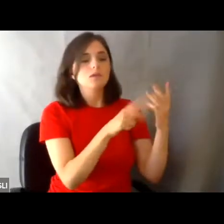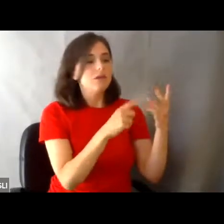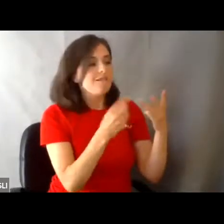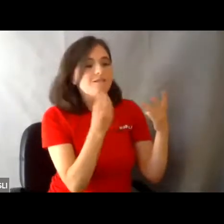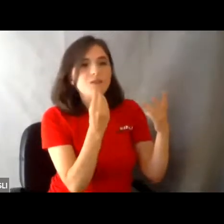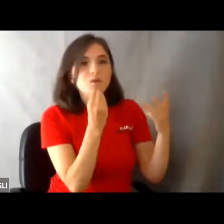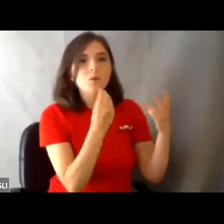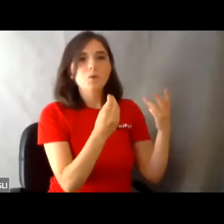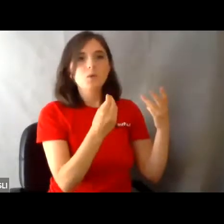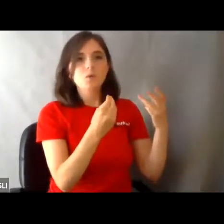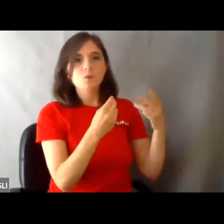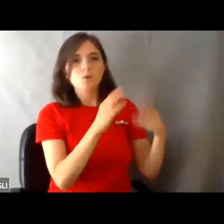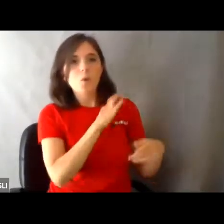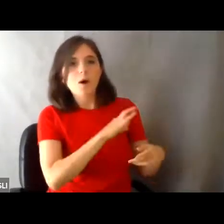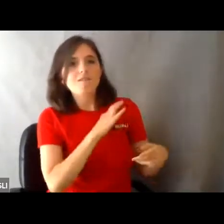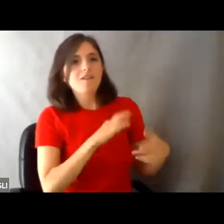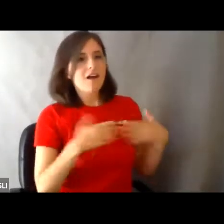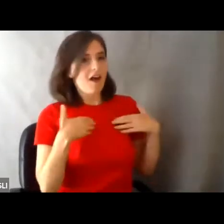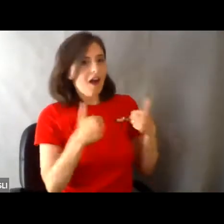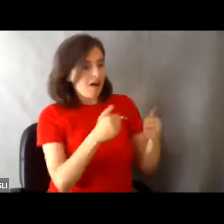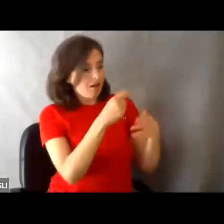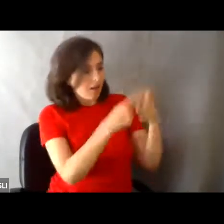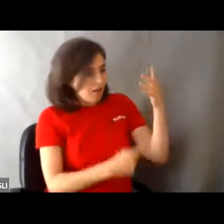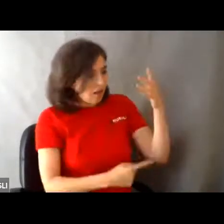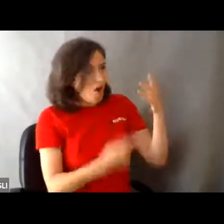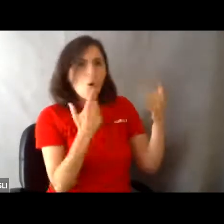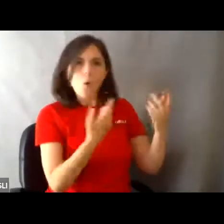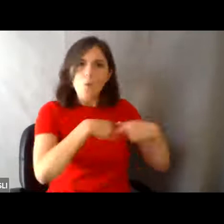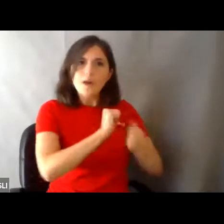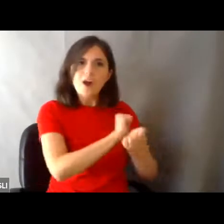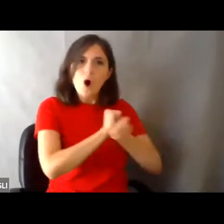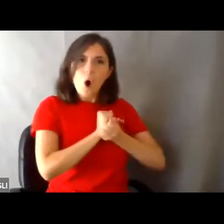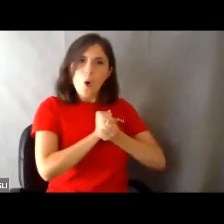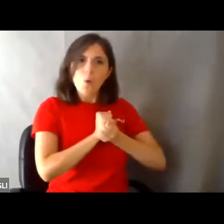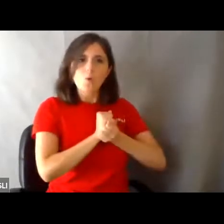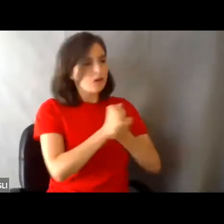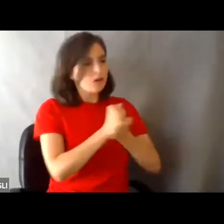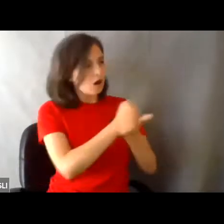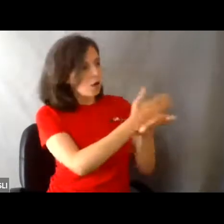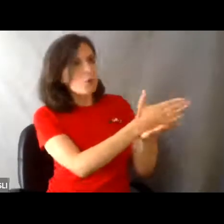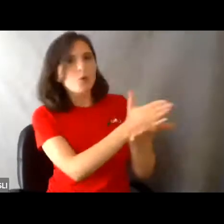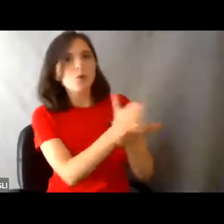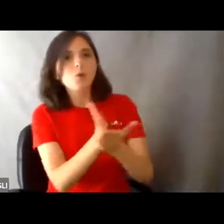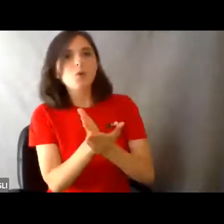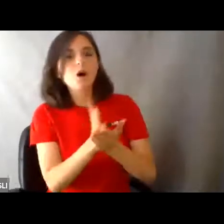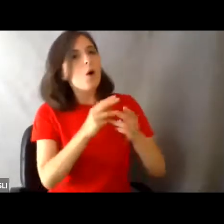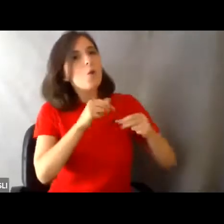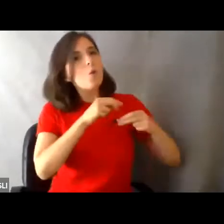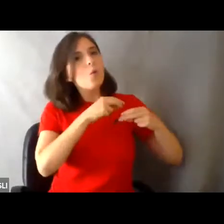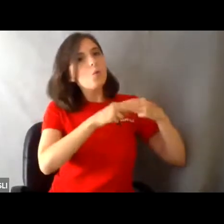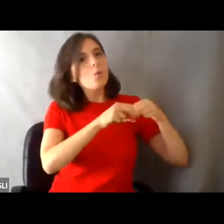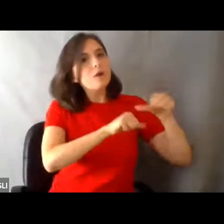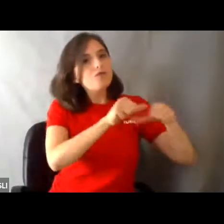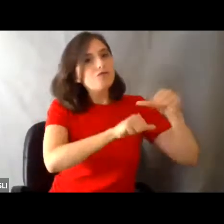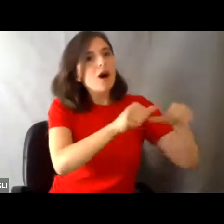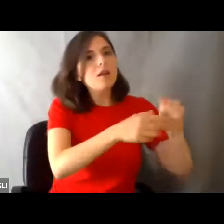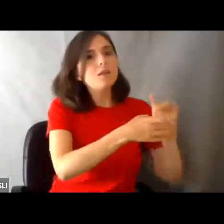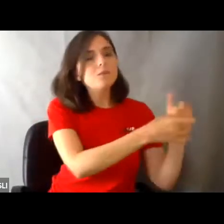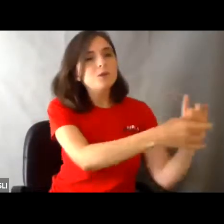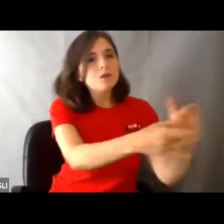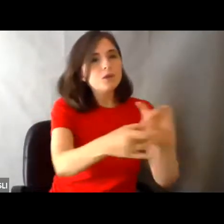welfare infrastructure, our health infrastructure. We own these things in common. We run them together, because of course, along with